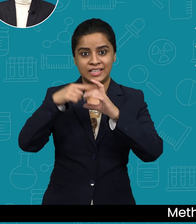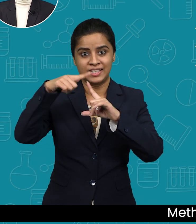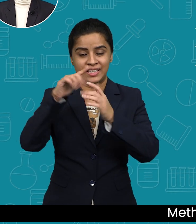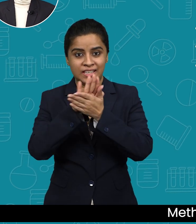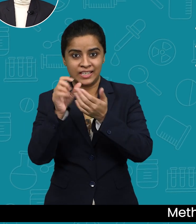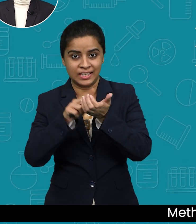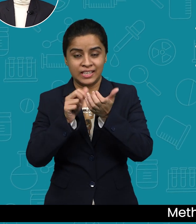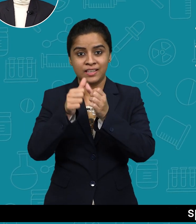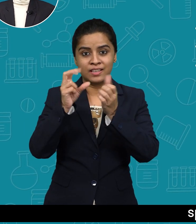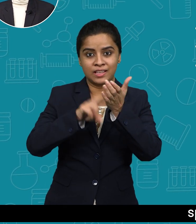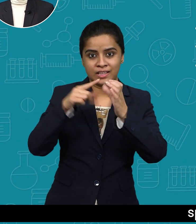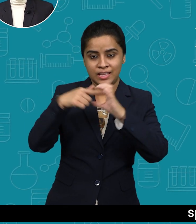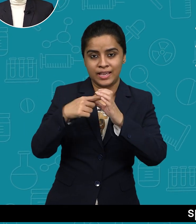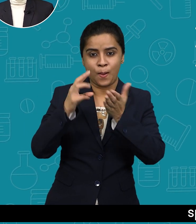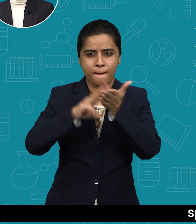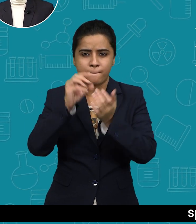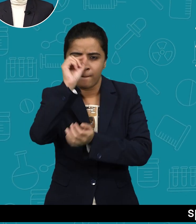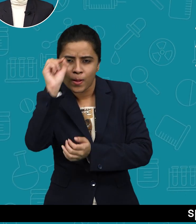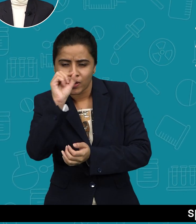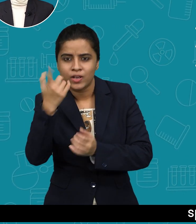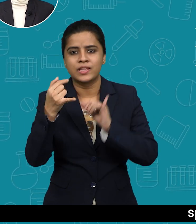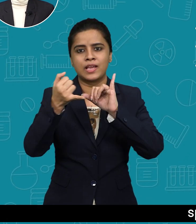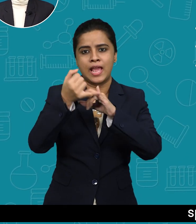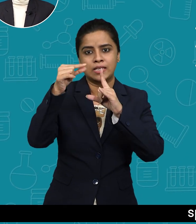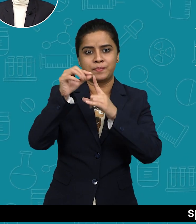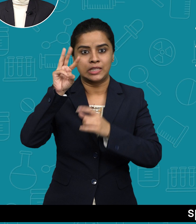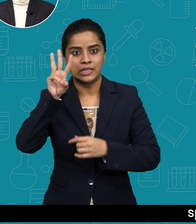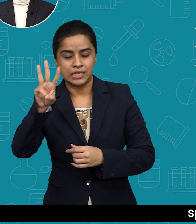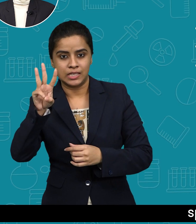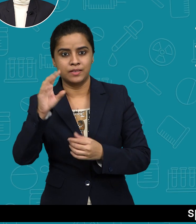Methane molecule is sp3 hybridized.